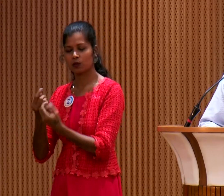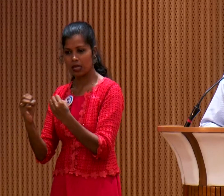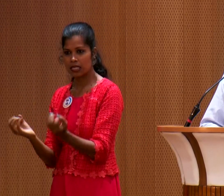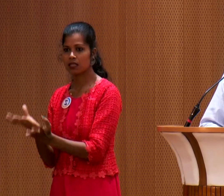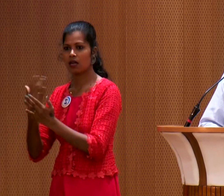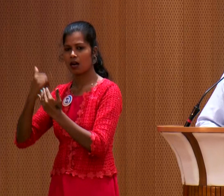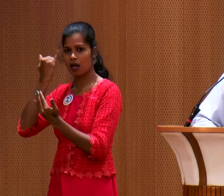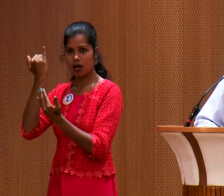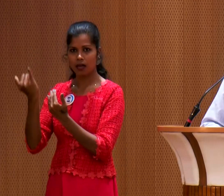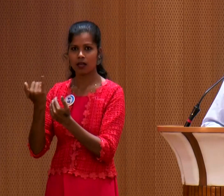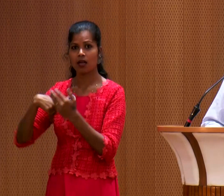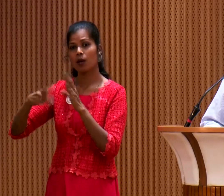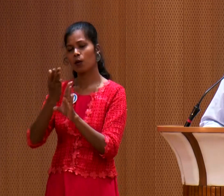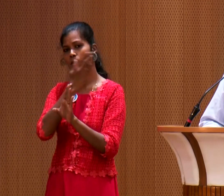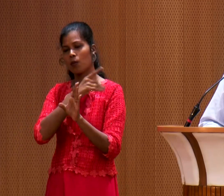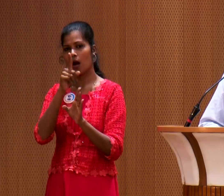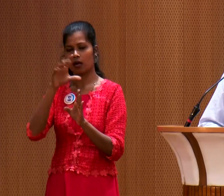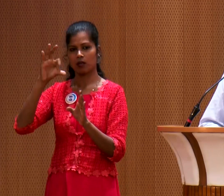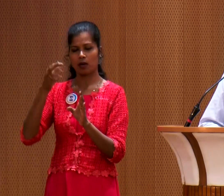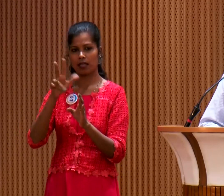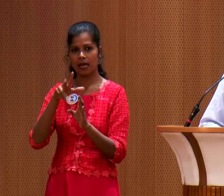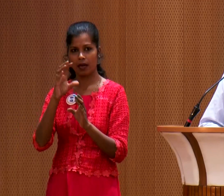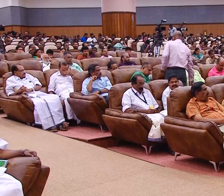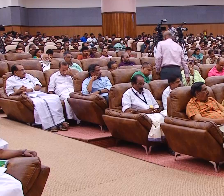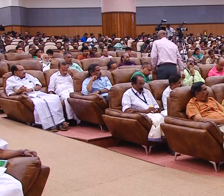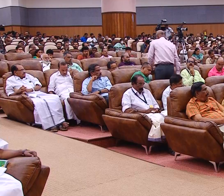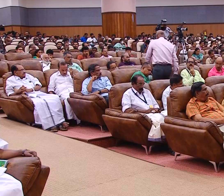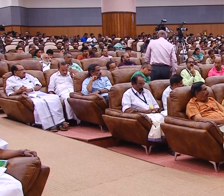During the early 80s,